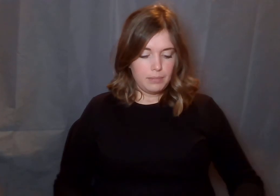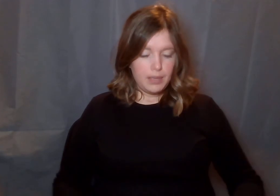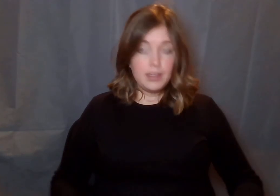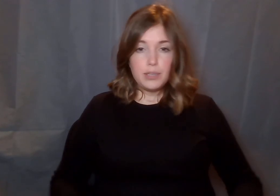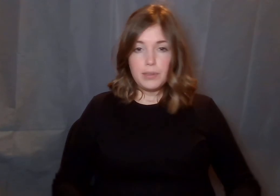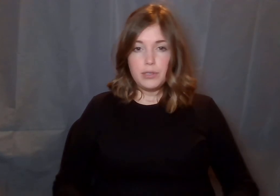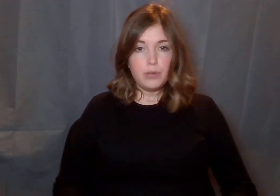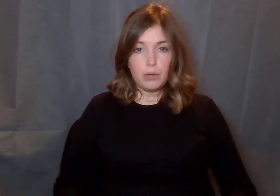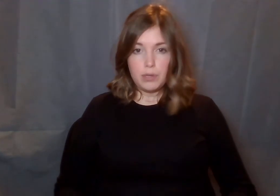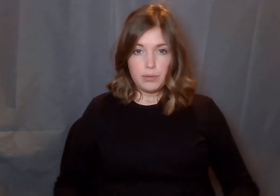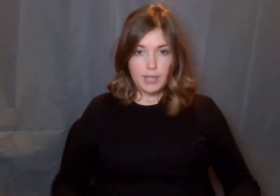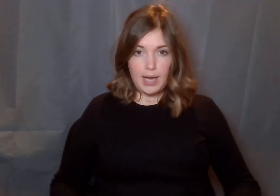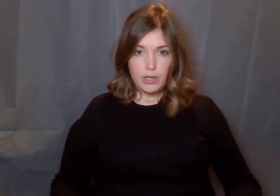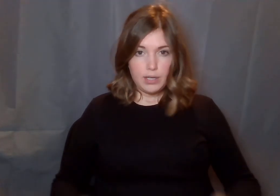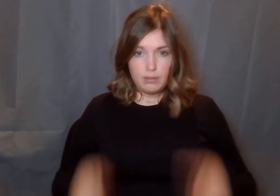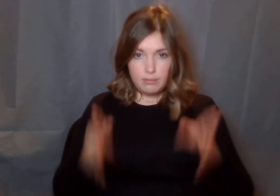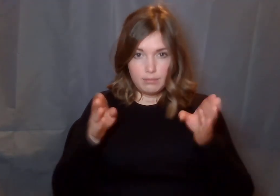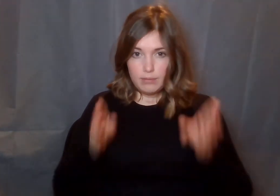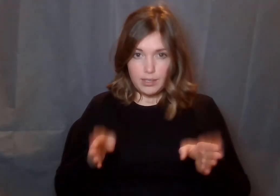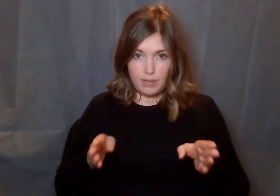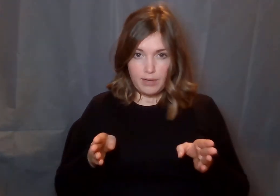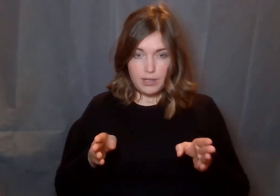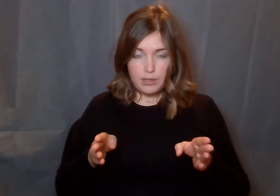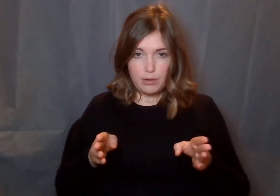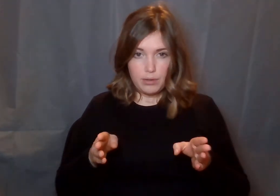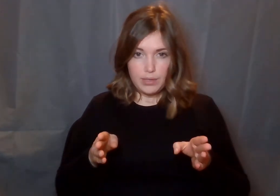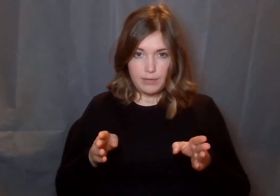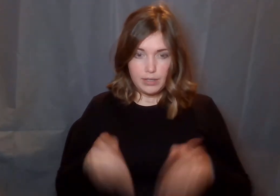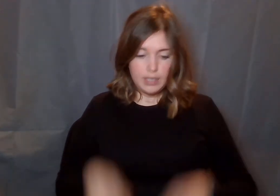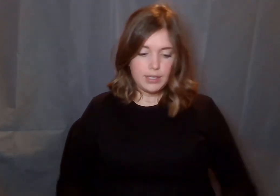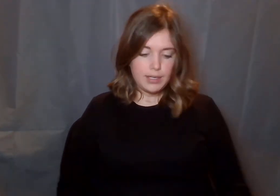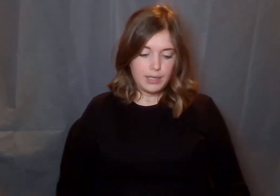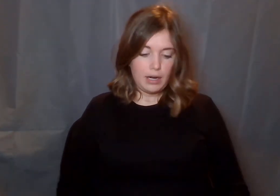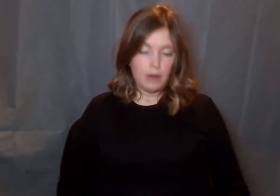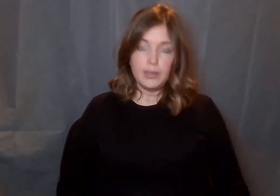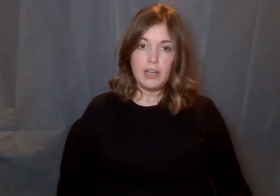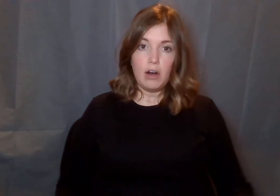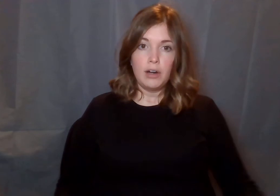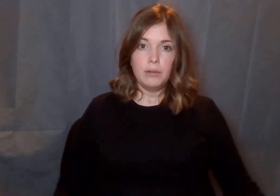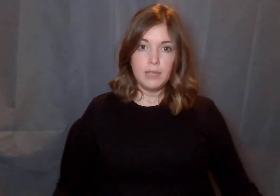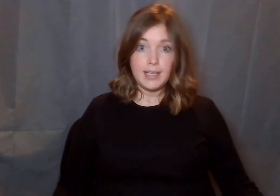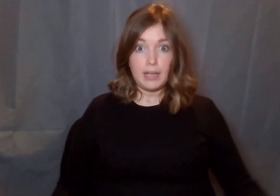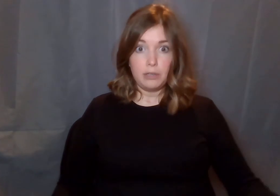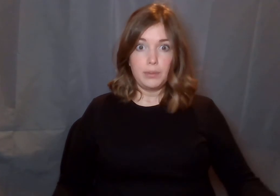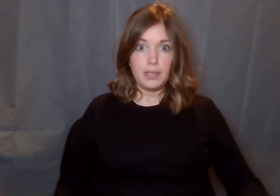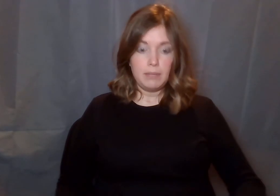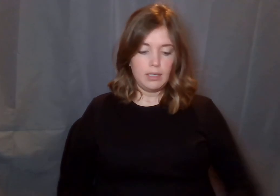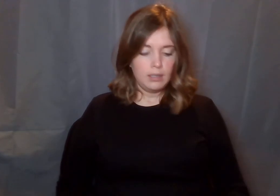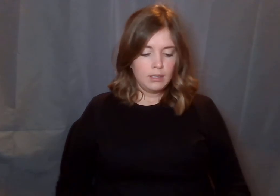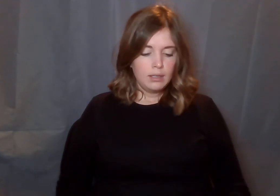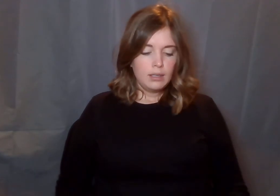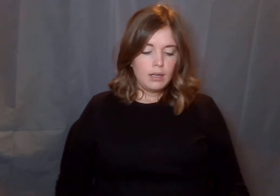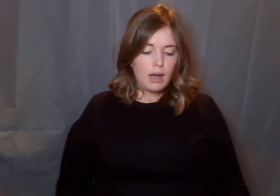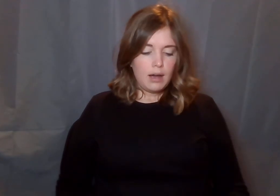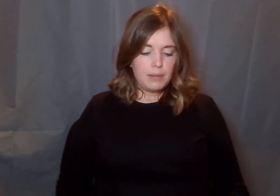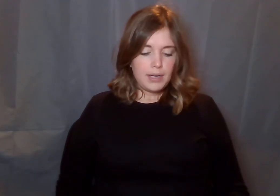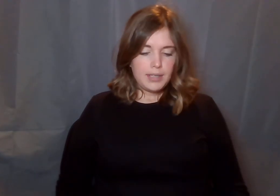And these ones you don't use the agent, the suffix, you don't use it for these because they already are exactly what they mean. Next up